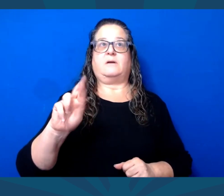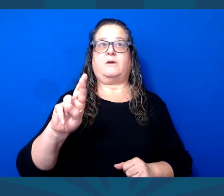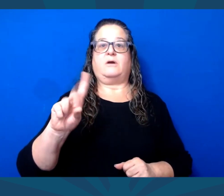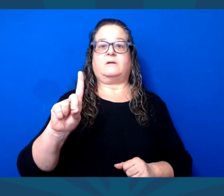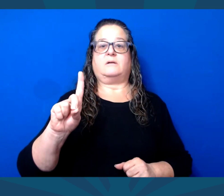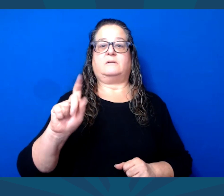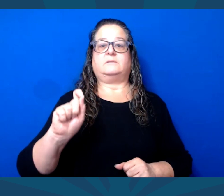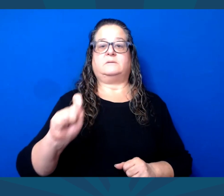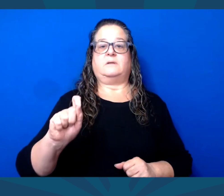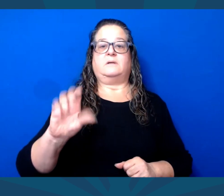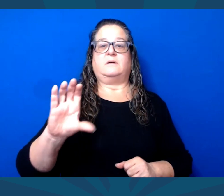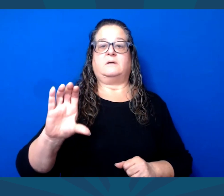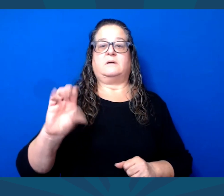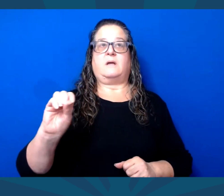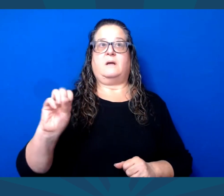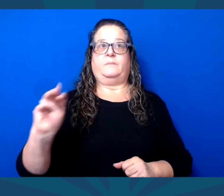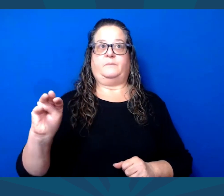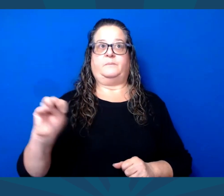www.jdmesnard.com.